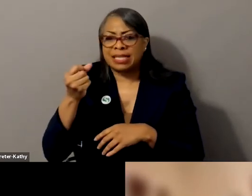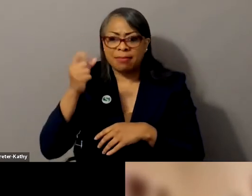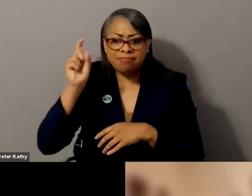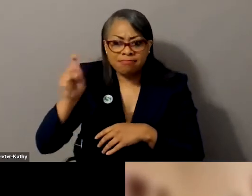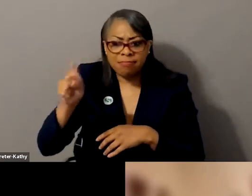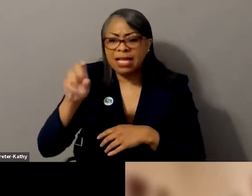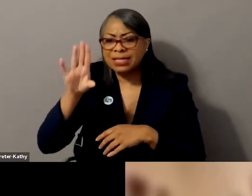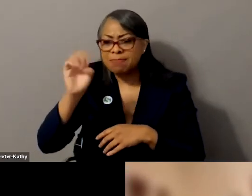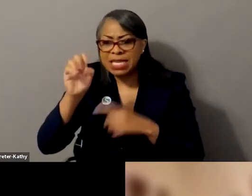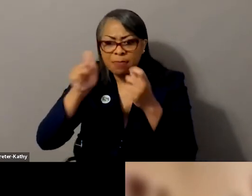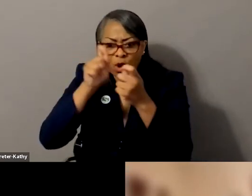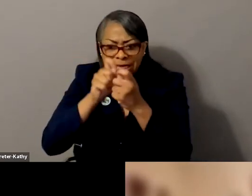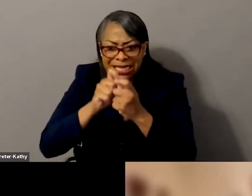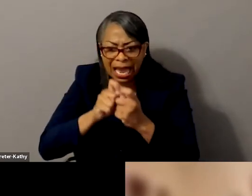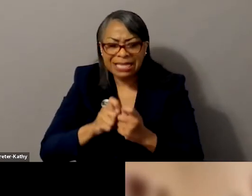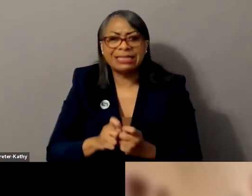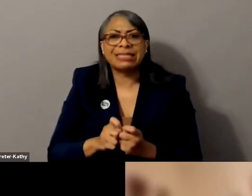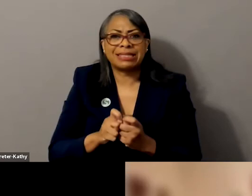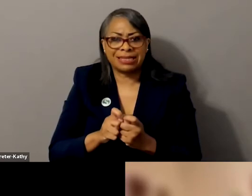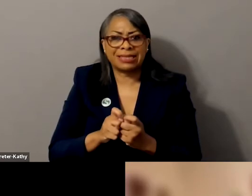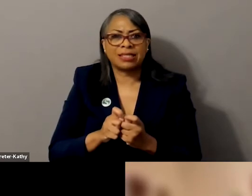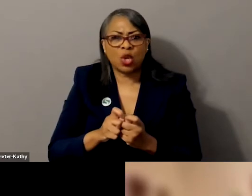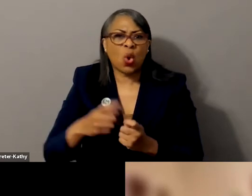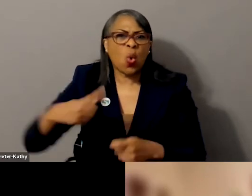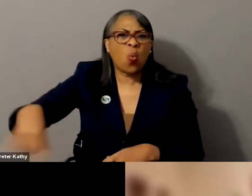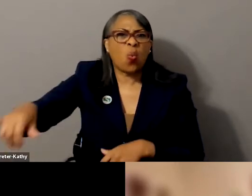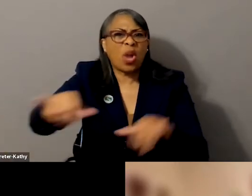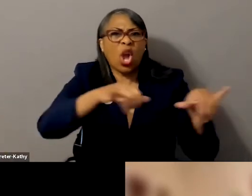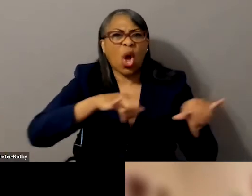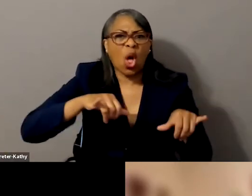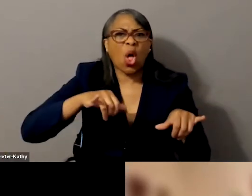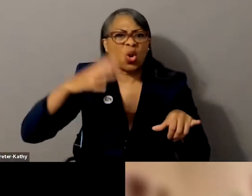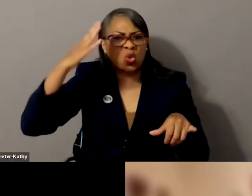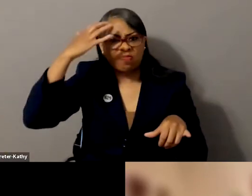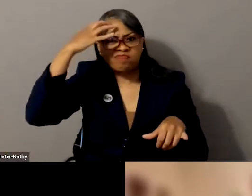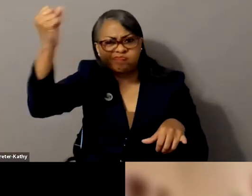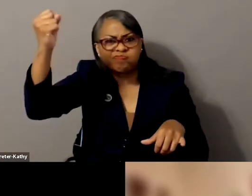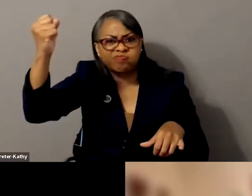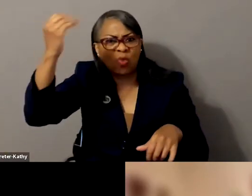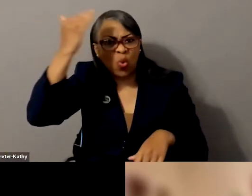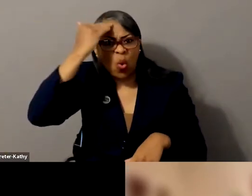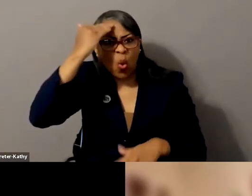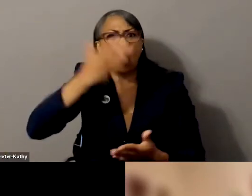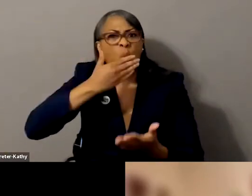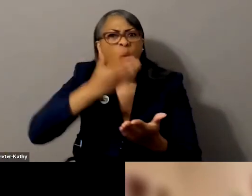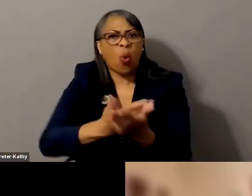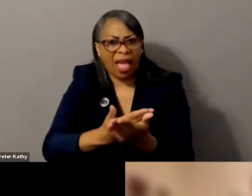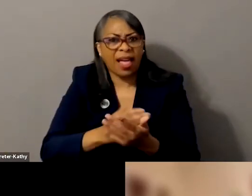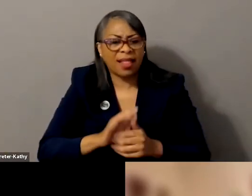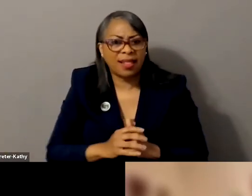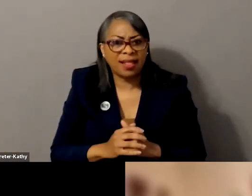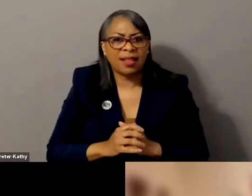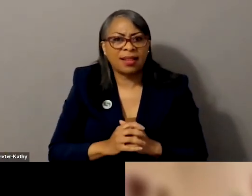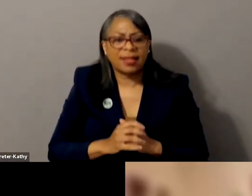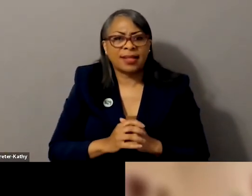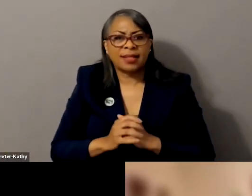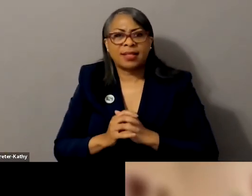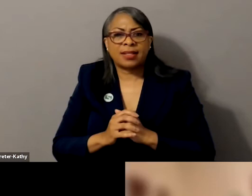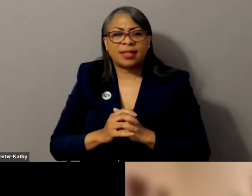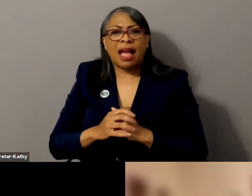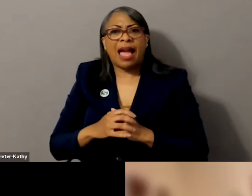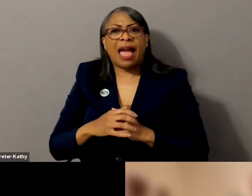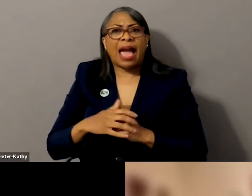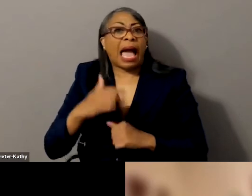precise, and we all know them very well, and we are familiar with them. And what I